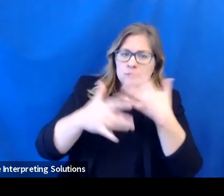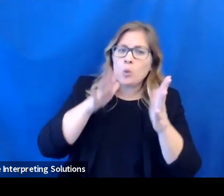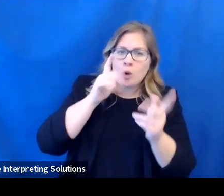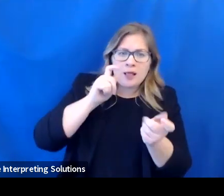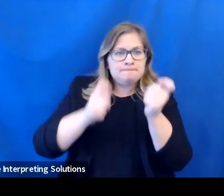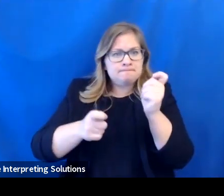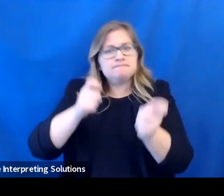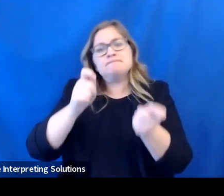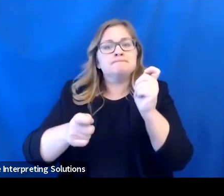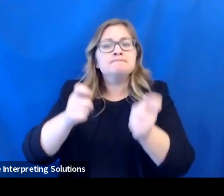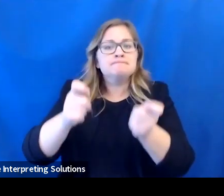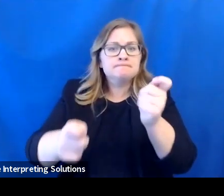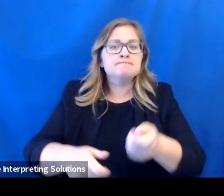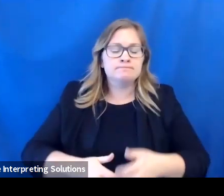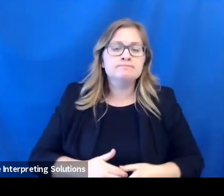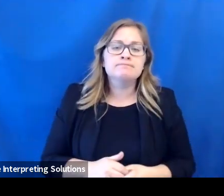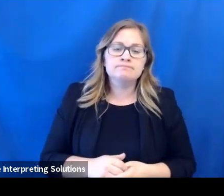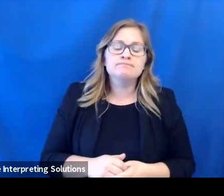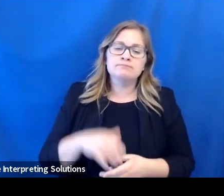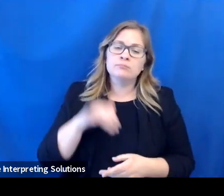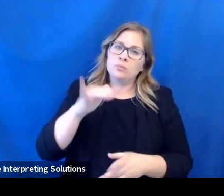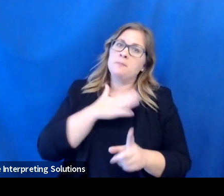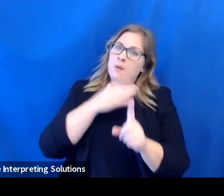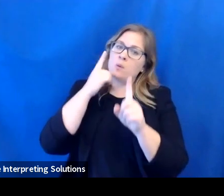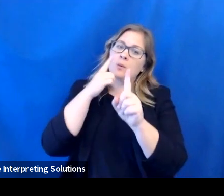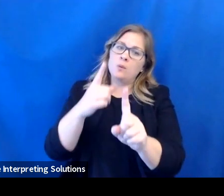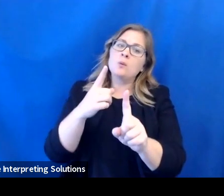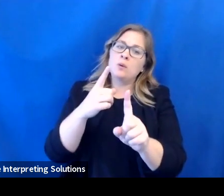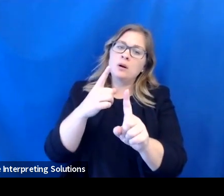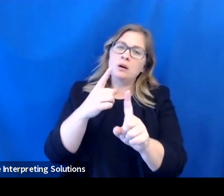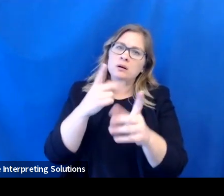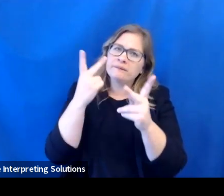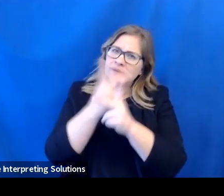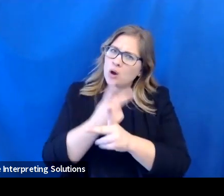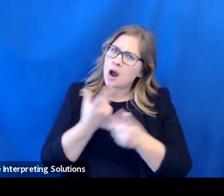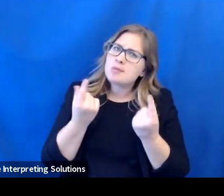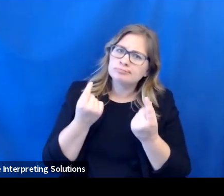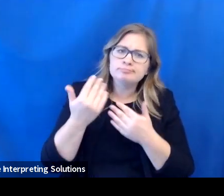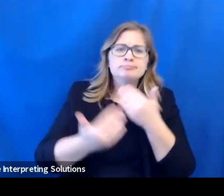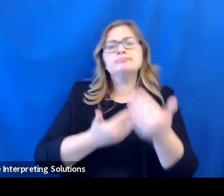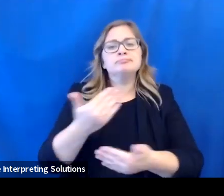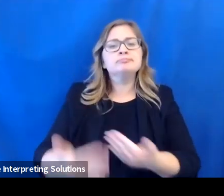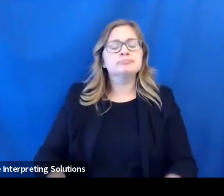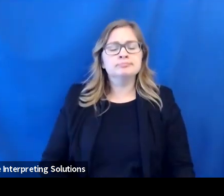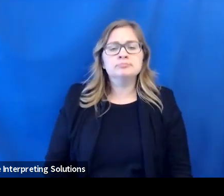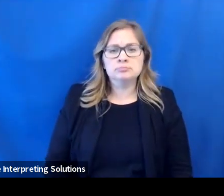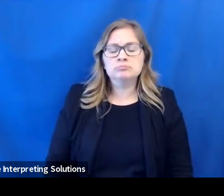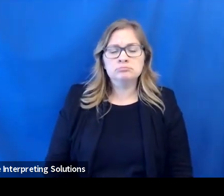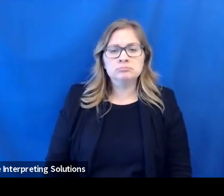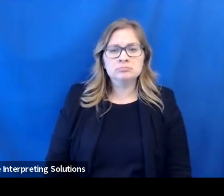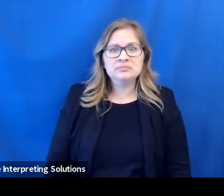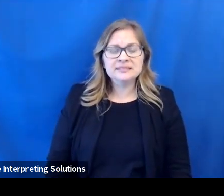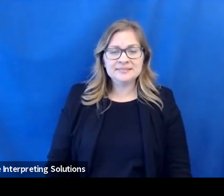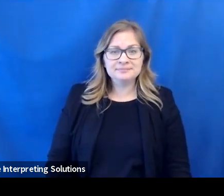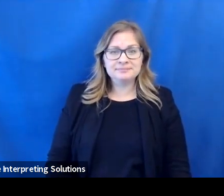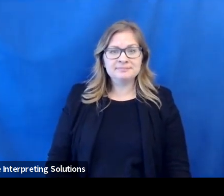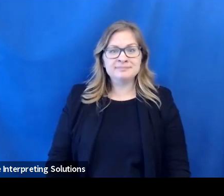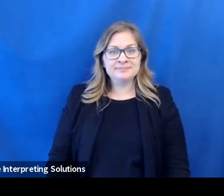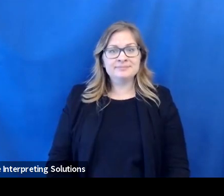goal to figure out threading that needle with the safety of Minnesotans in